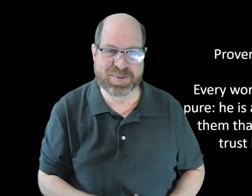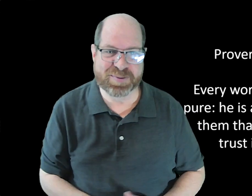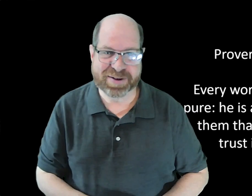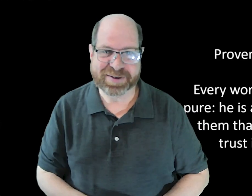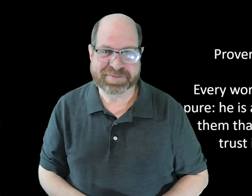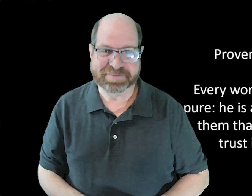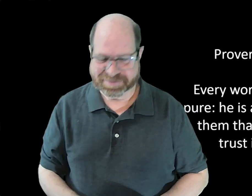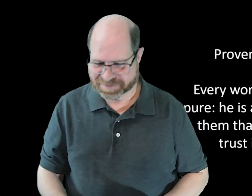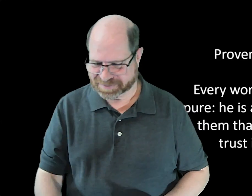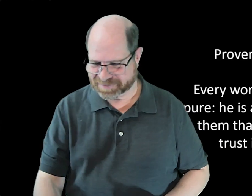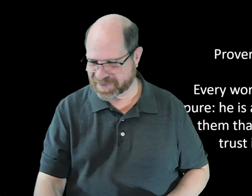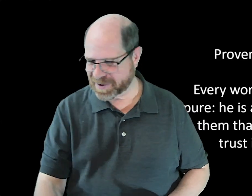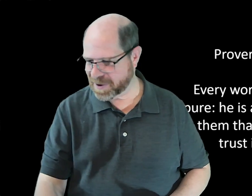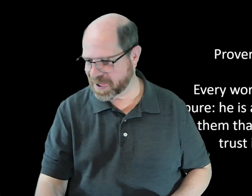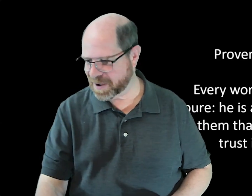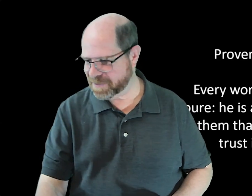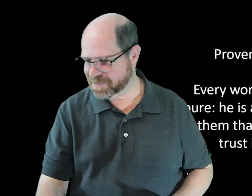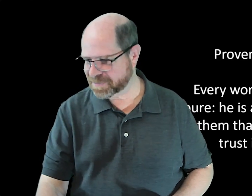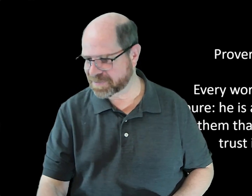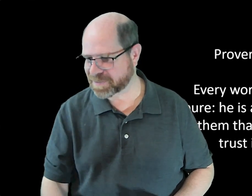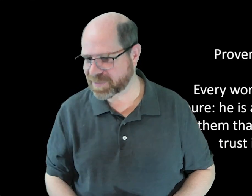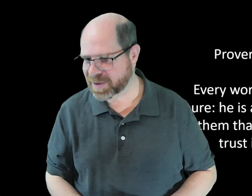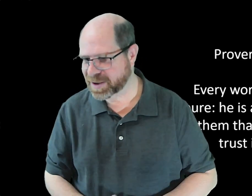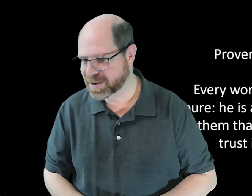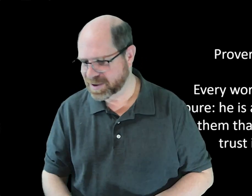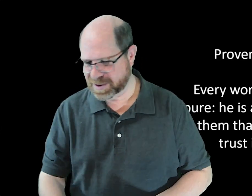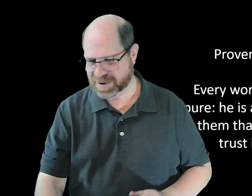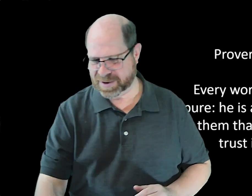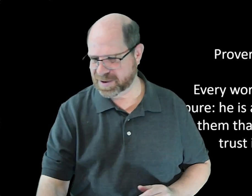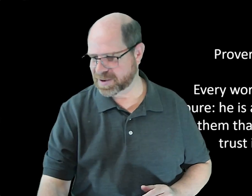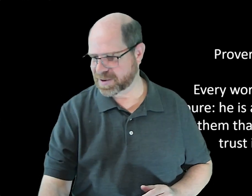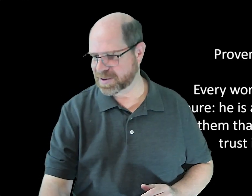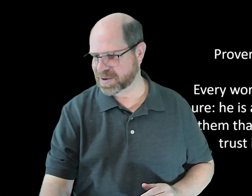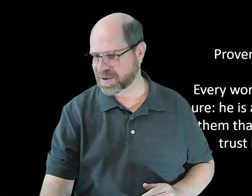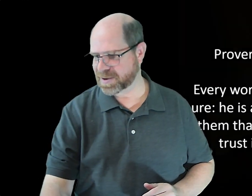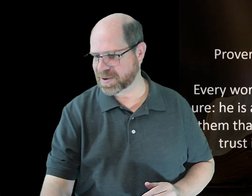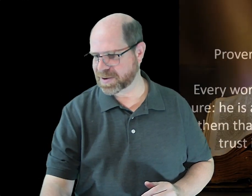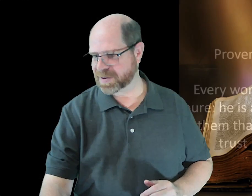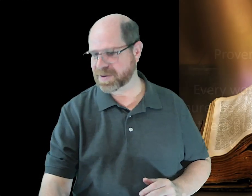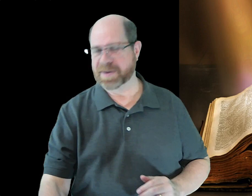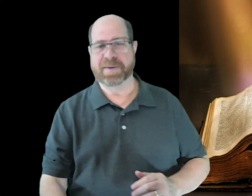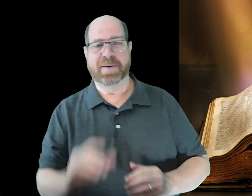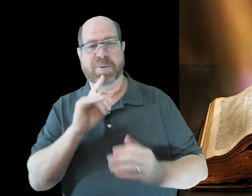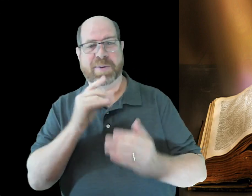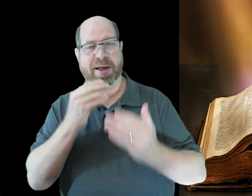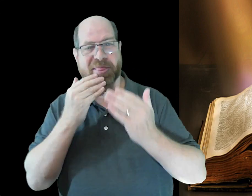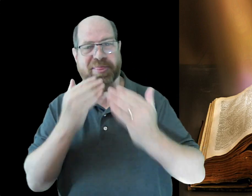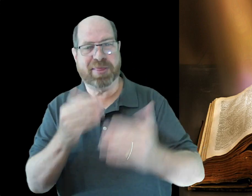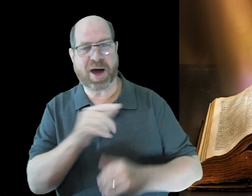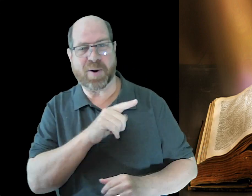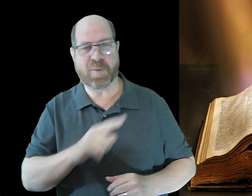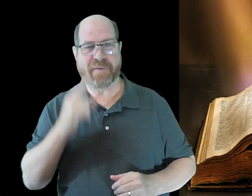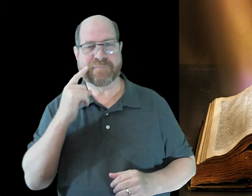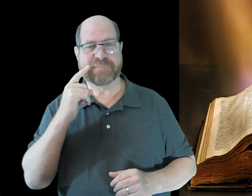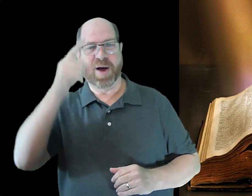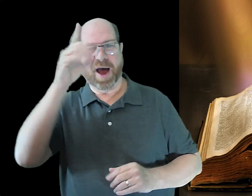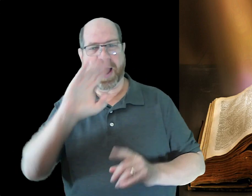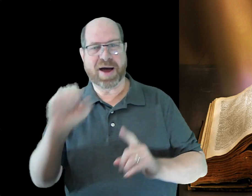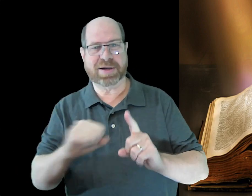our flanks. All those stories about preventing the Ukrainian reserves from entering Bakhmut are total crap. Not a single shot was fired